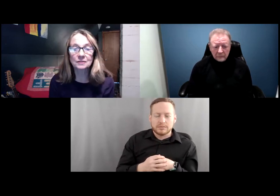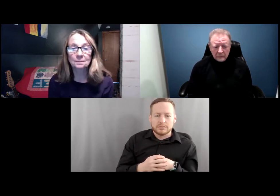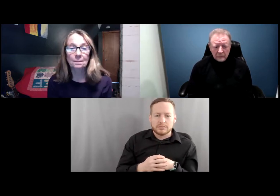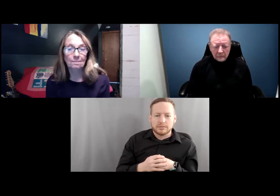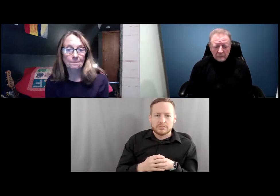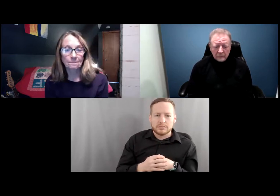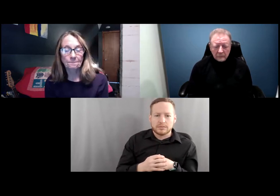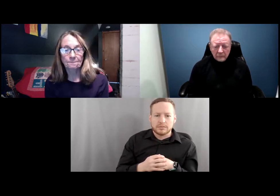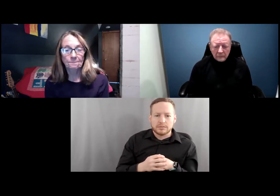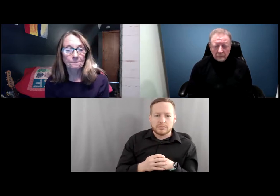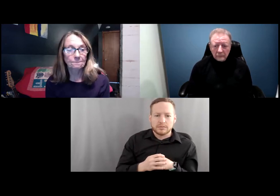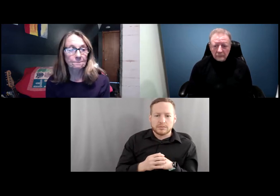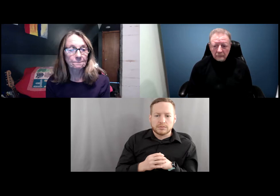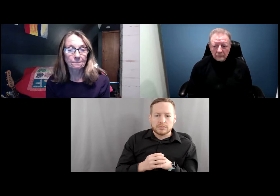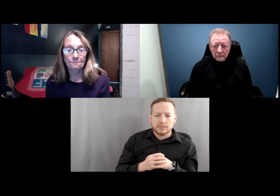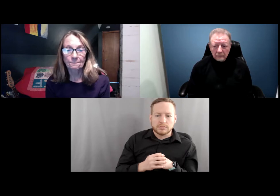evaluations.